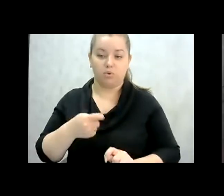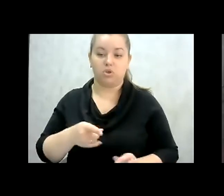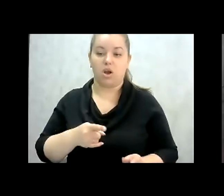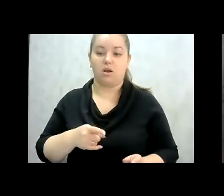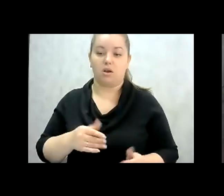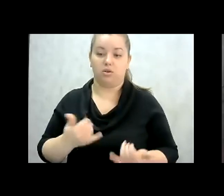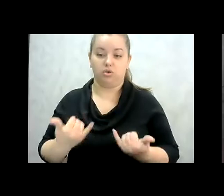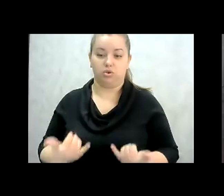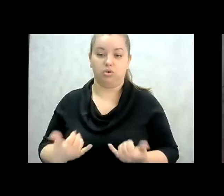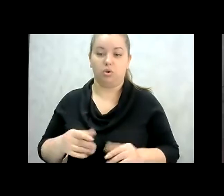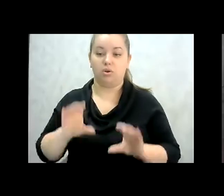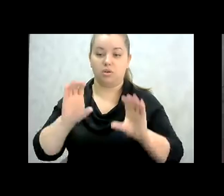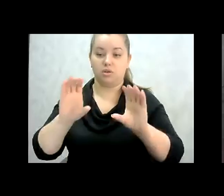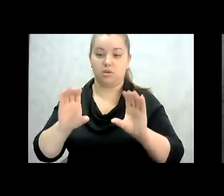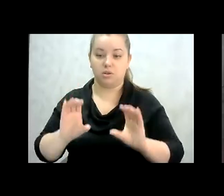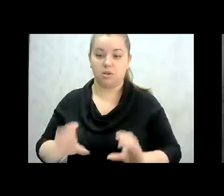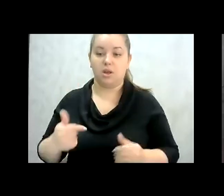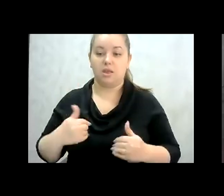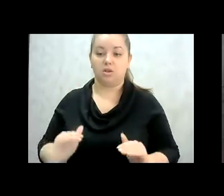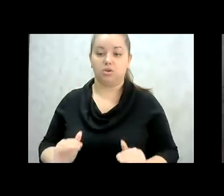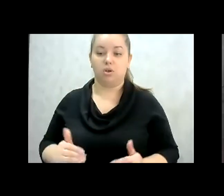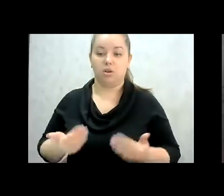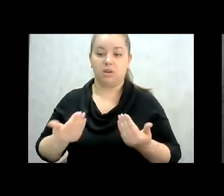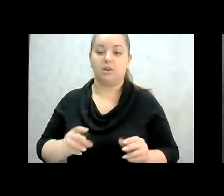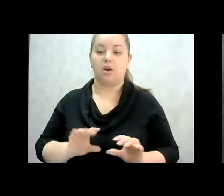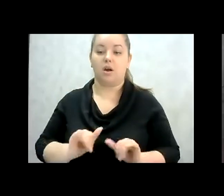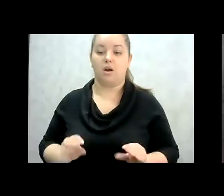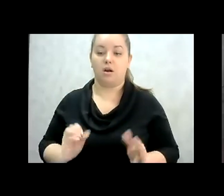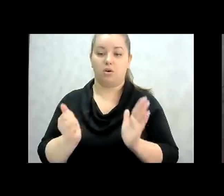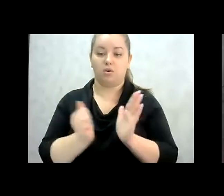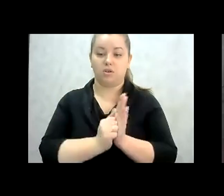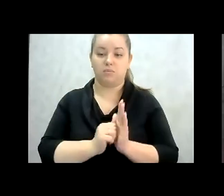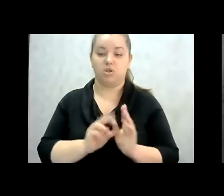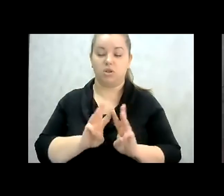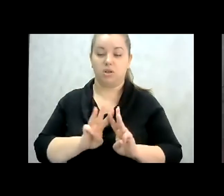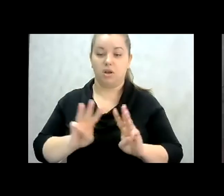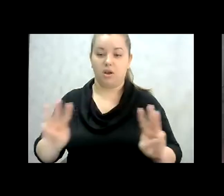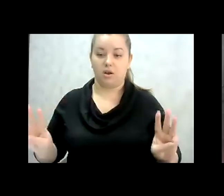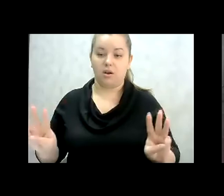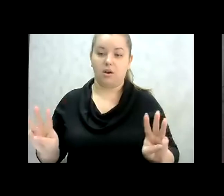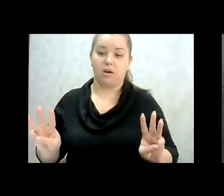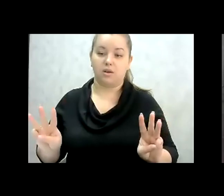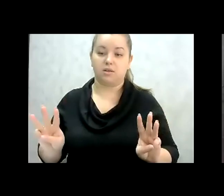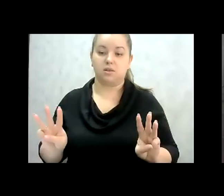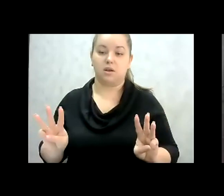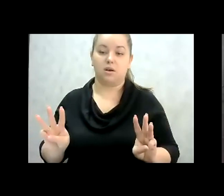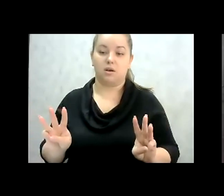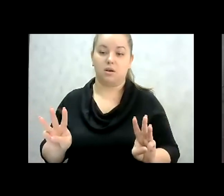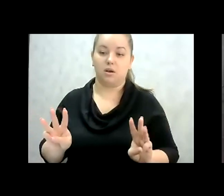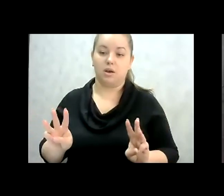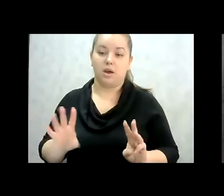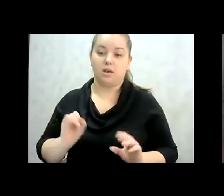rapidly responding to violations. I invite you to visit